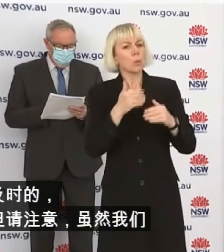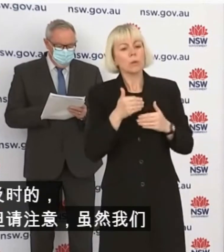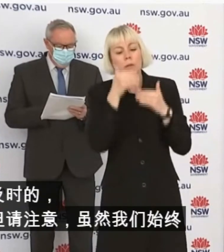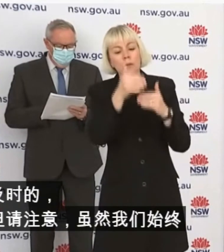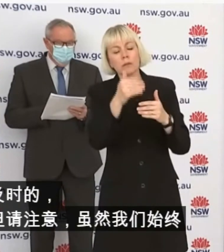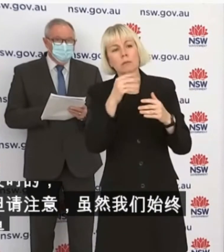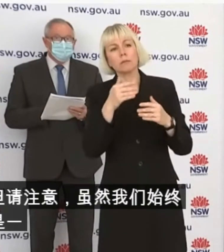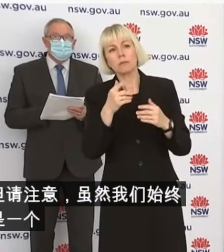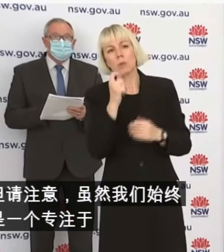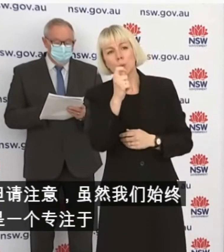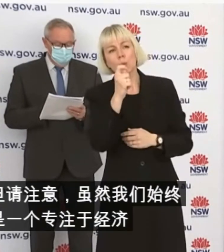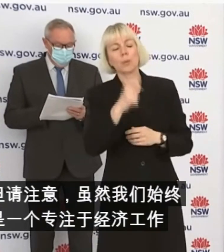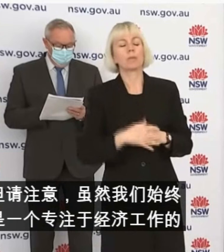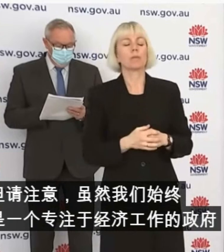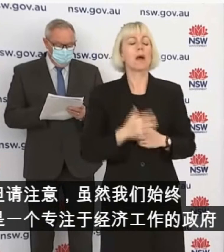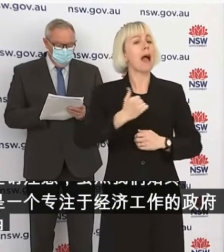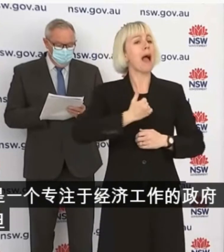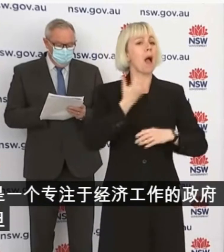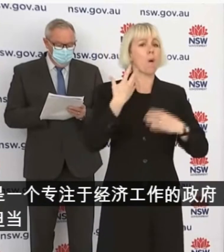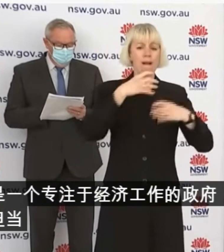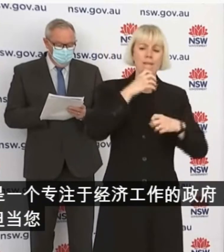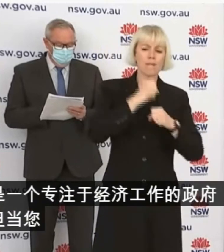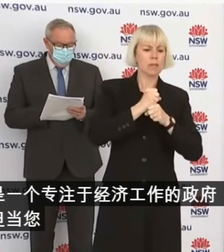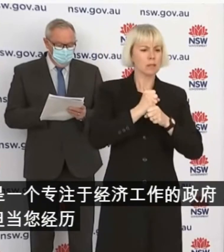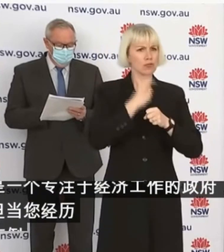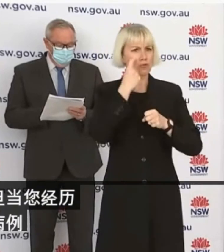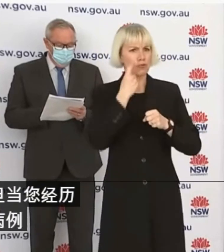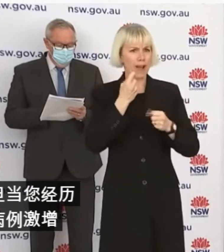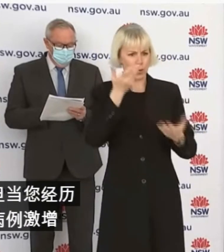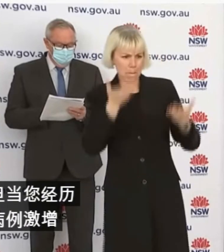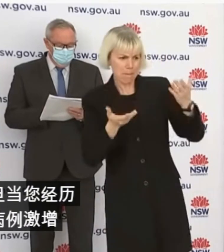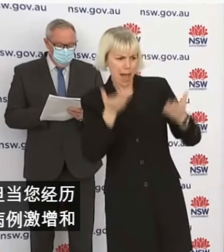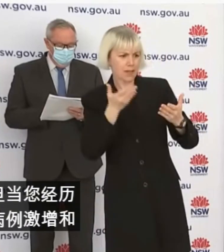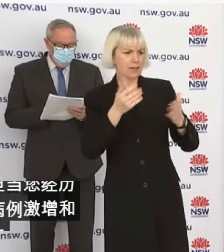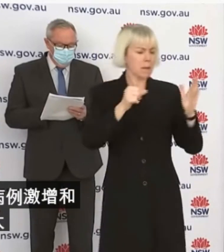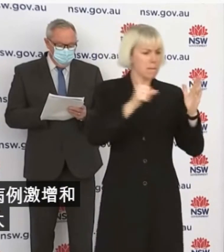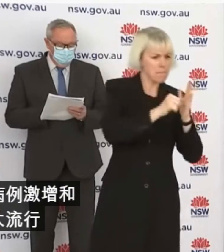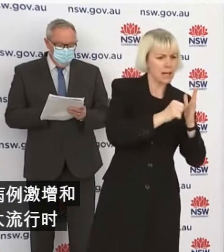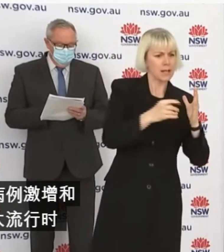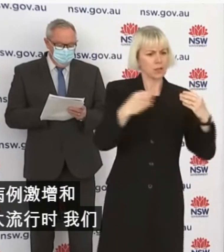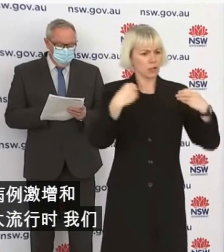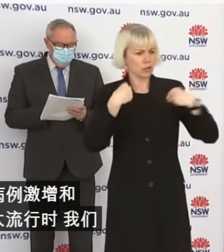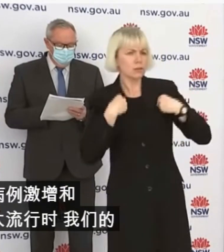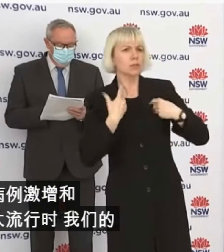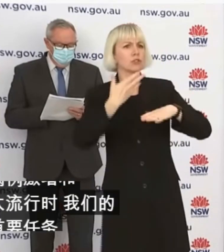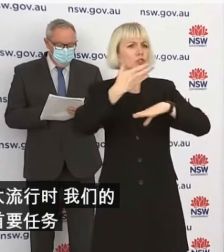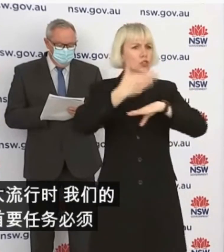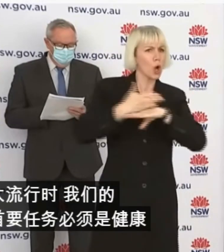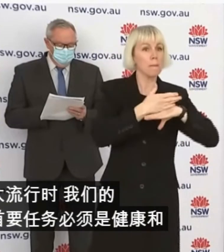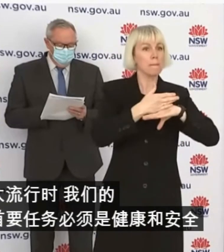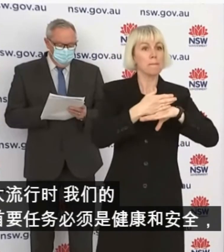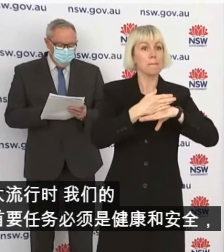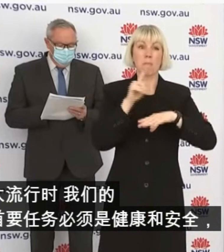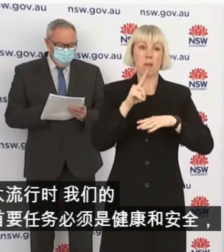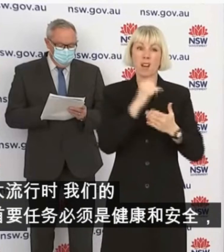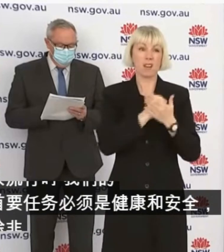that whilst we're always a government that focuses on jobs and the economy, when you're going through a major spike in cases and a pandemic as where we are, the first priority has to be